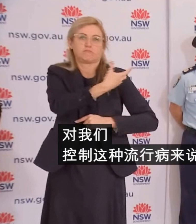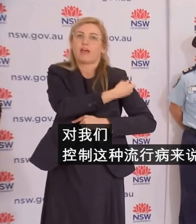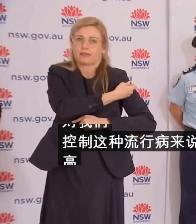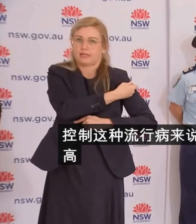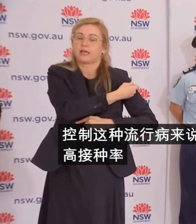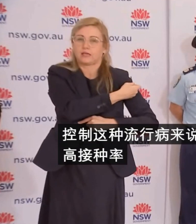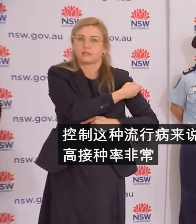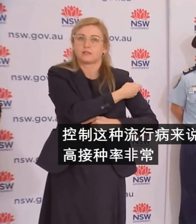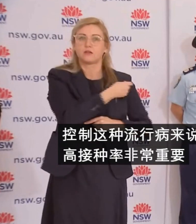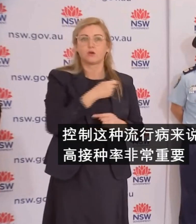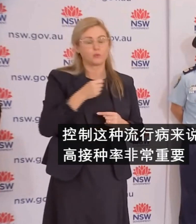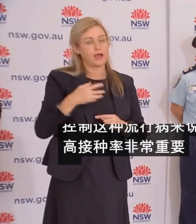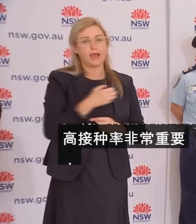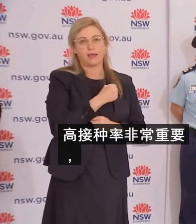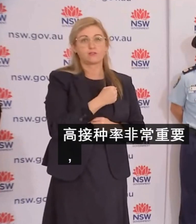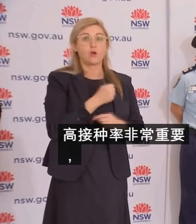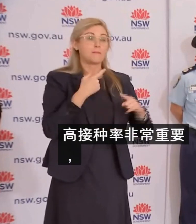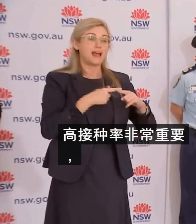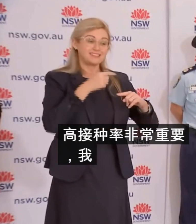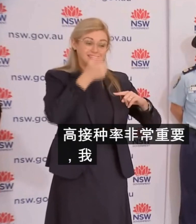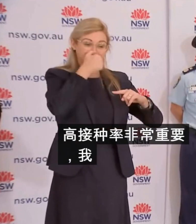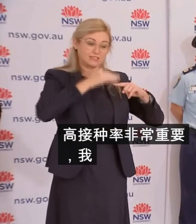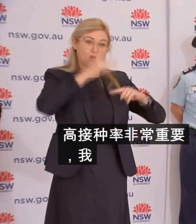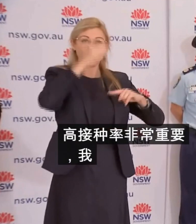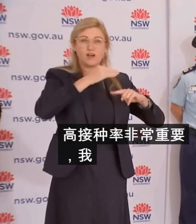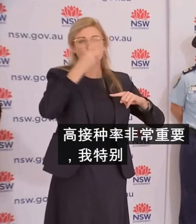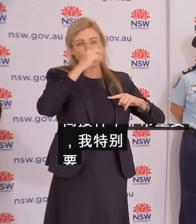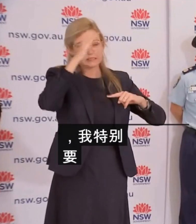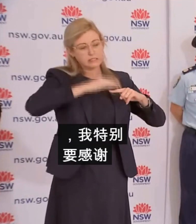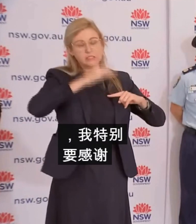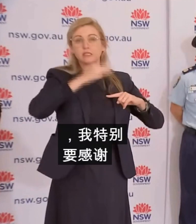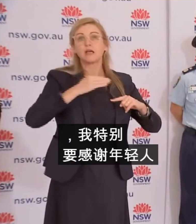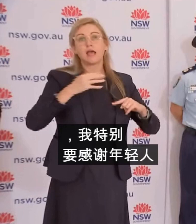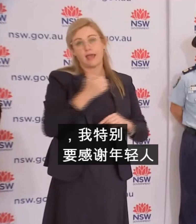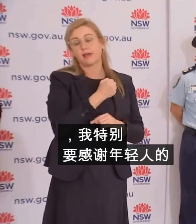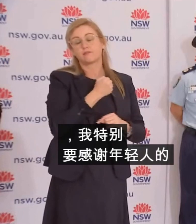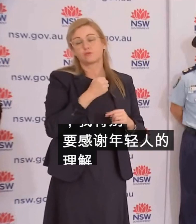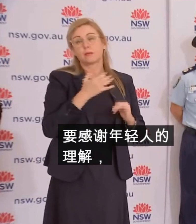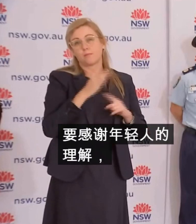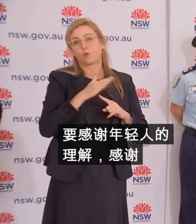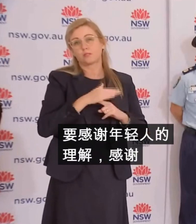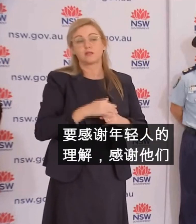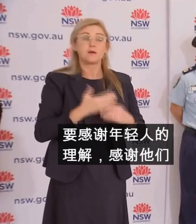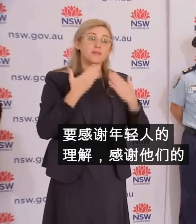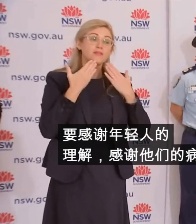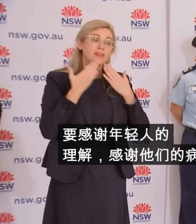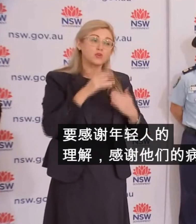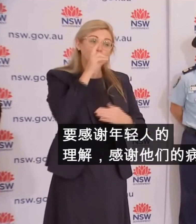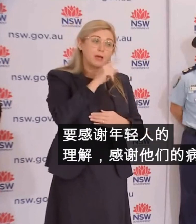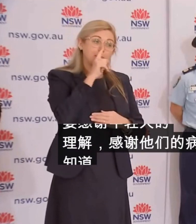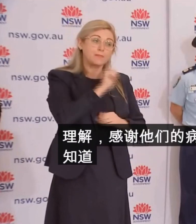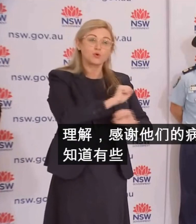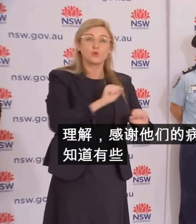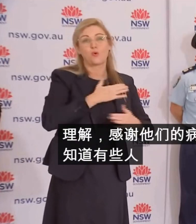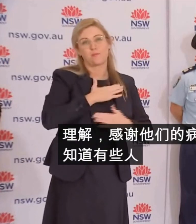pandemic to have those high rates of vaccination amongst younger people. And I, in particular, want to thank younger people for their understanding and for their